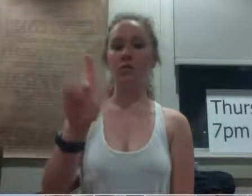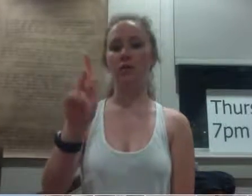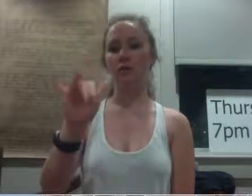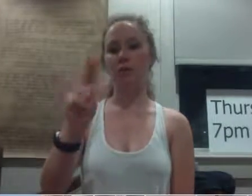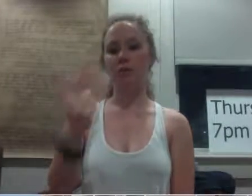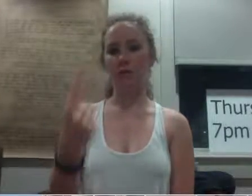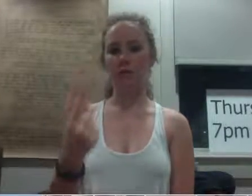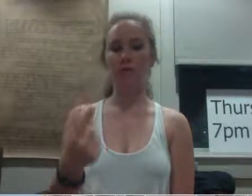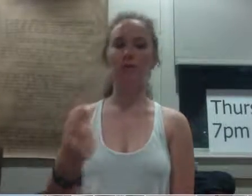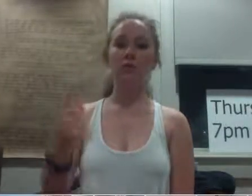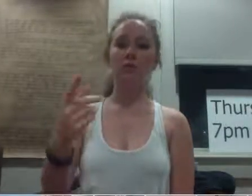King.